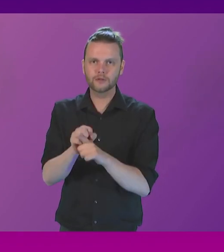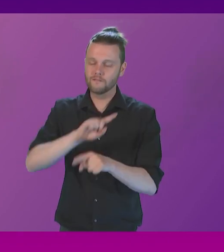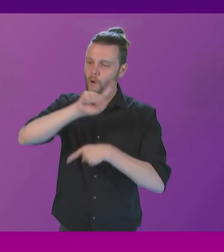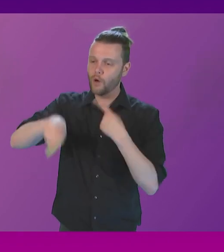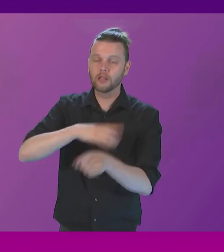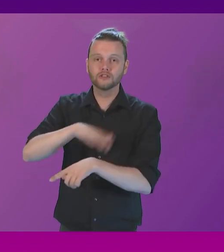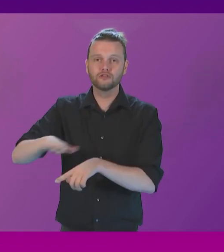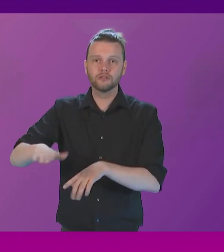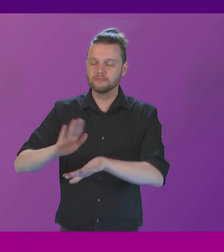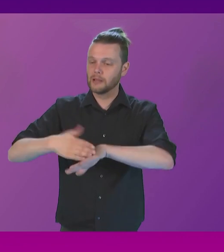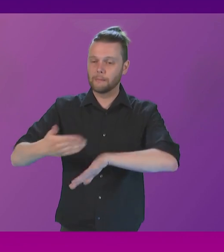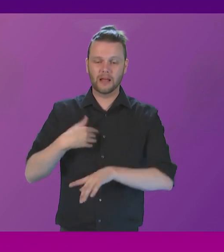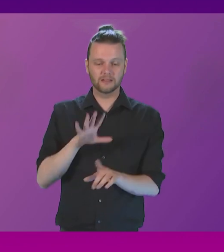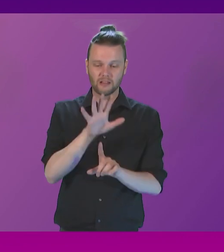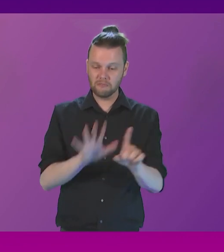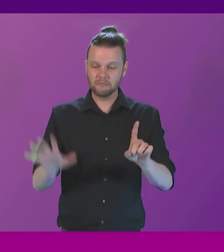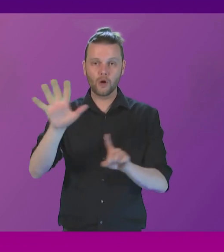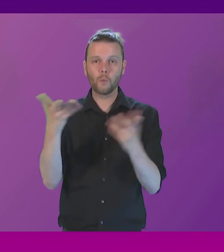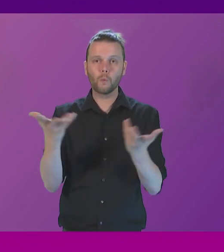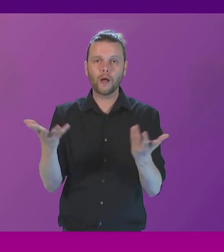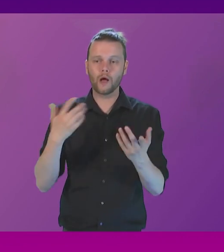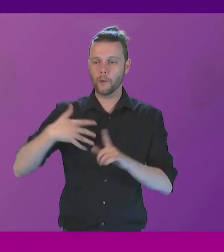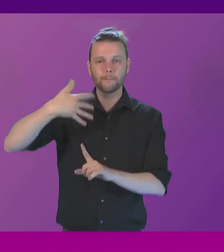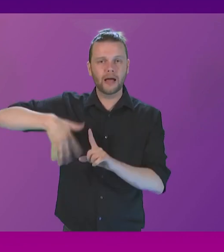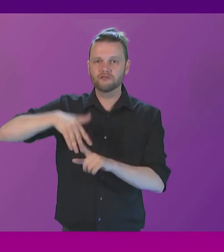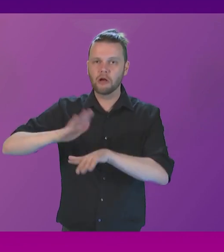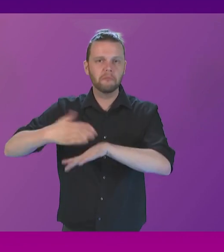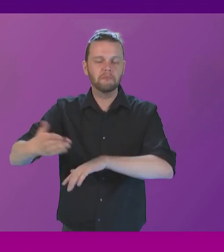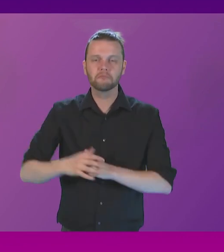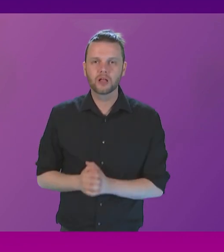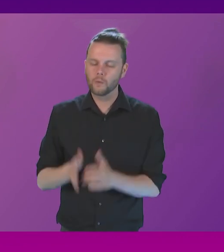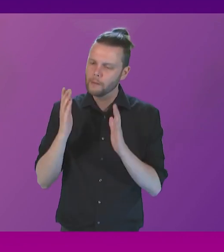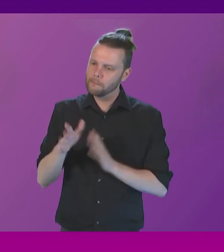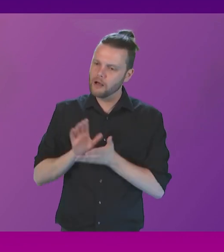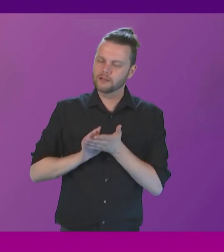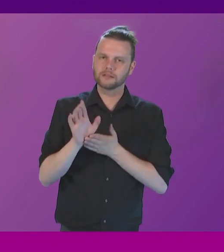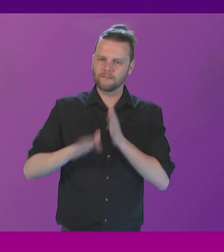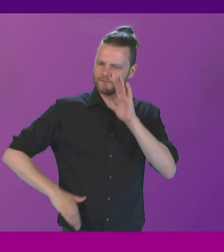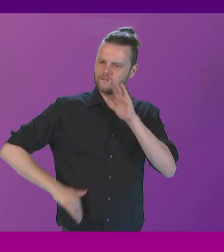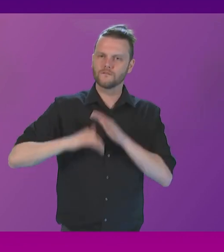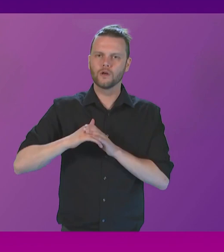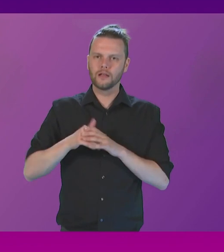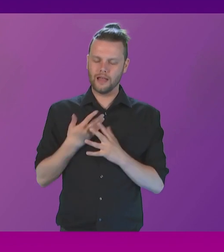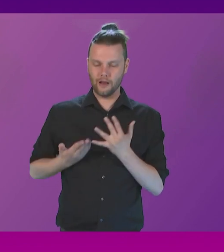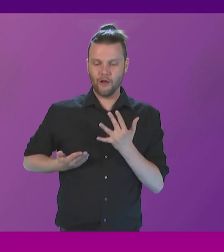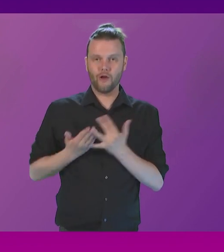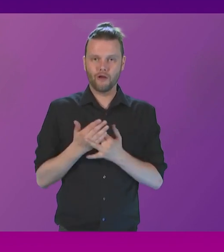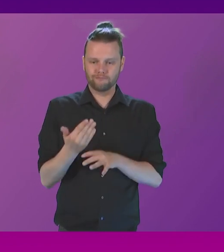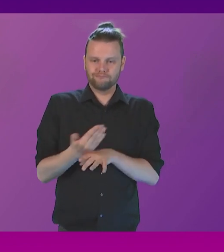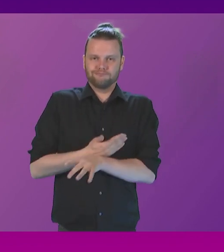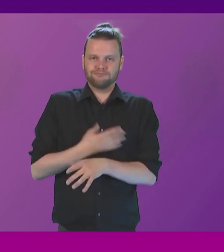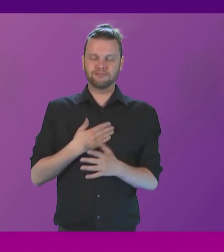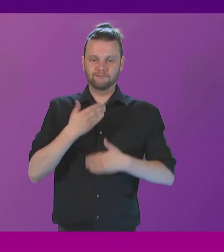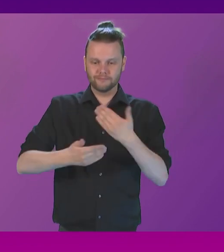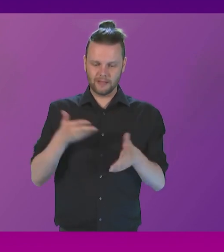children, regardless of their geographical location or background. And we must invest wholeheartedly in early intervention programs that